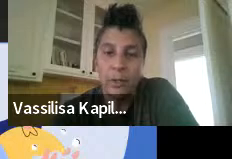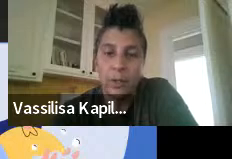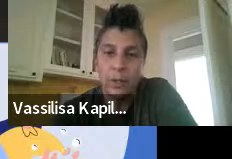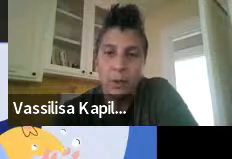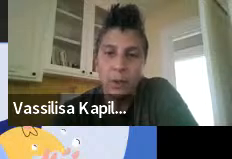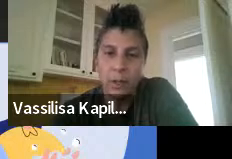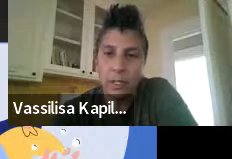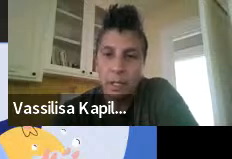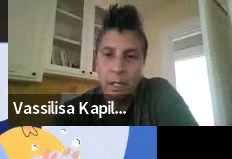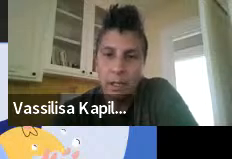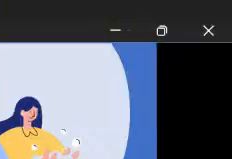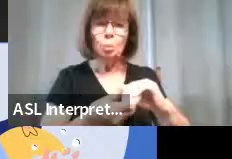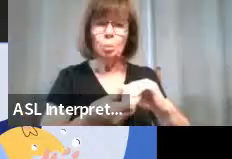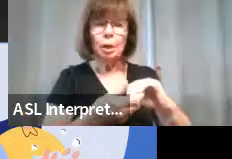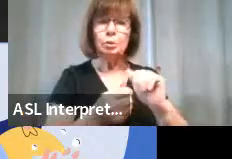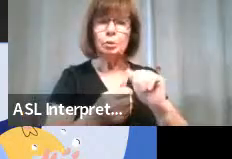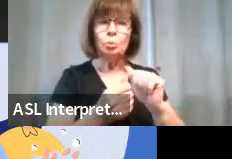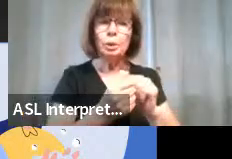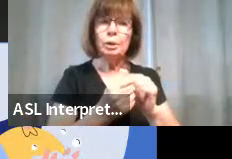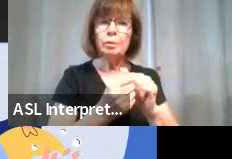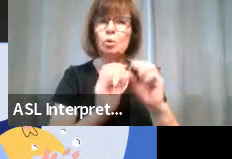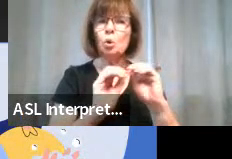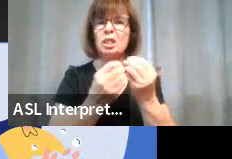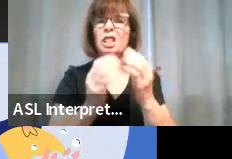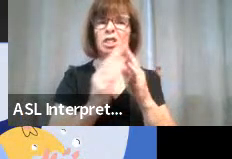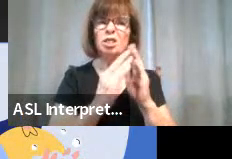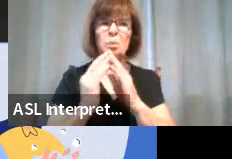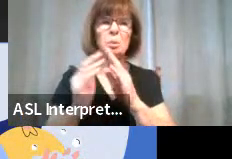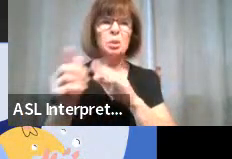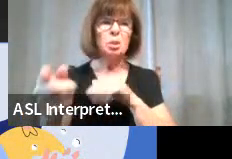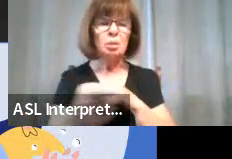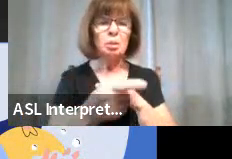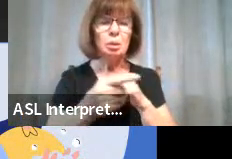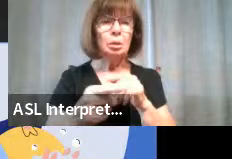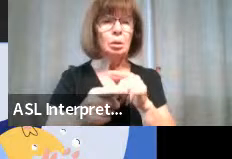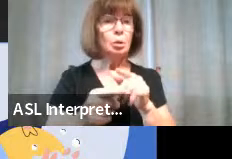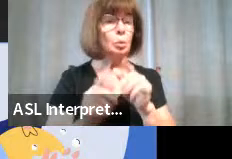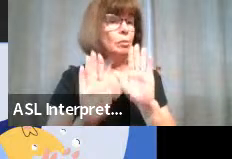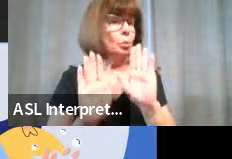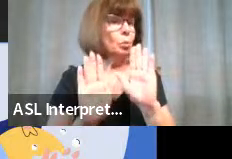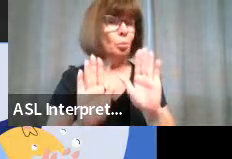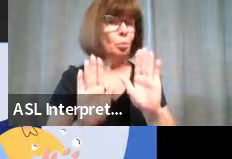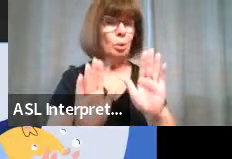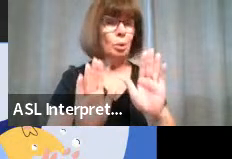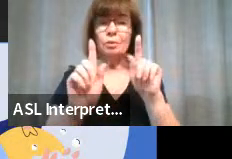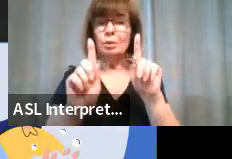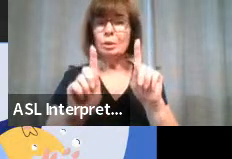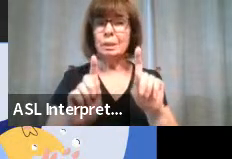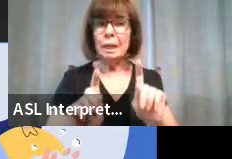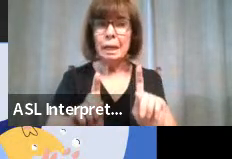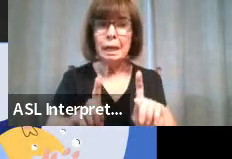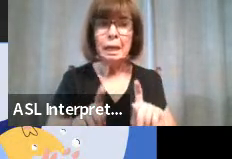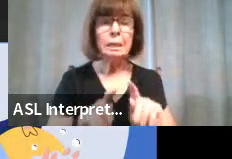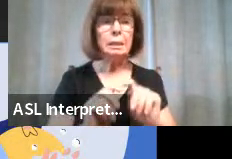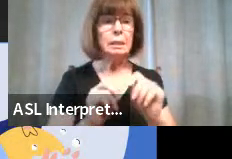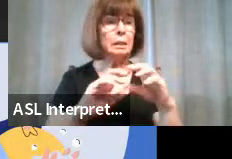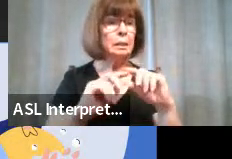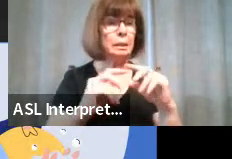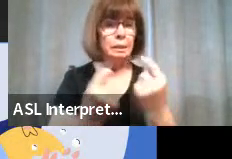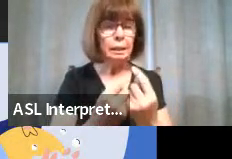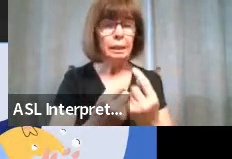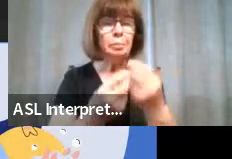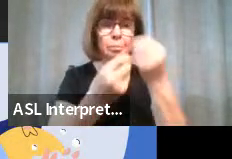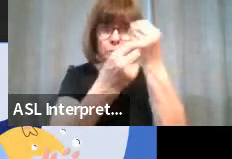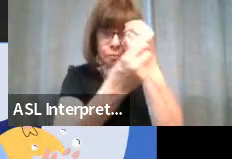partner with community orgs we have a great testing team and messaging team that work very hard to make